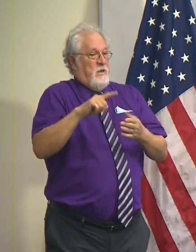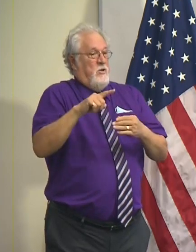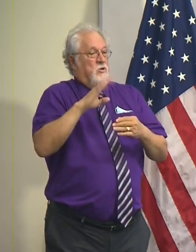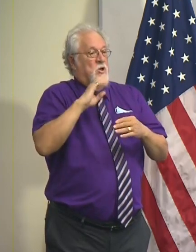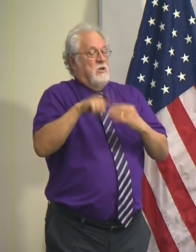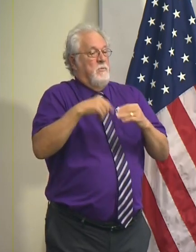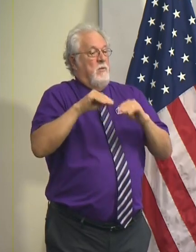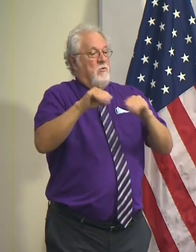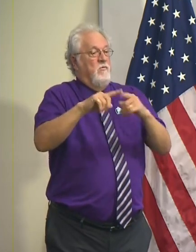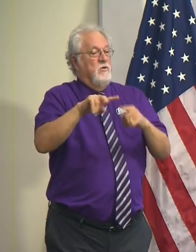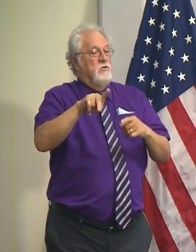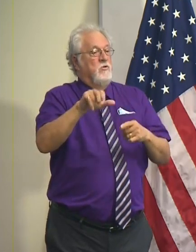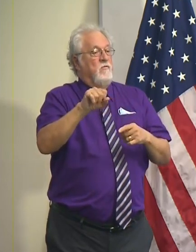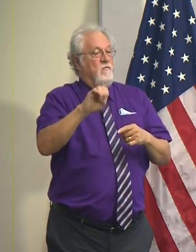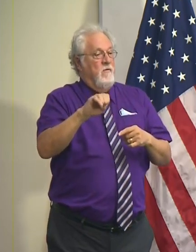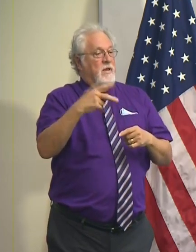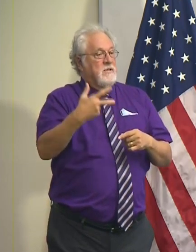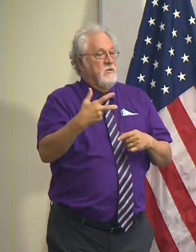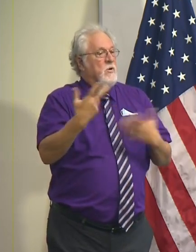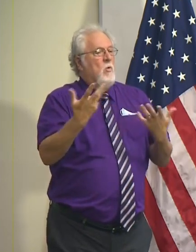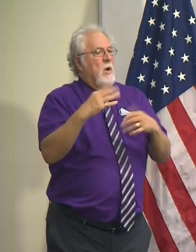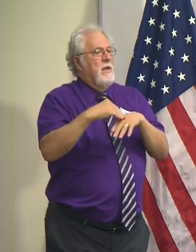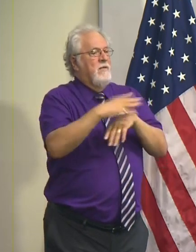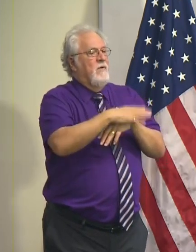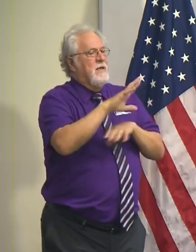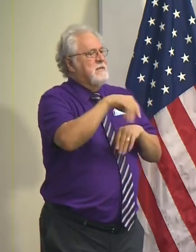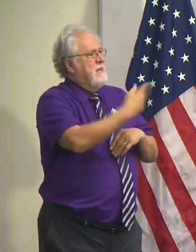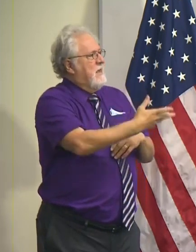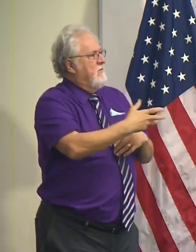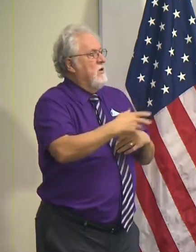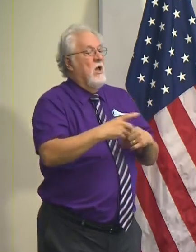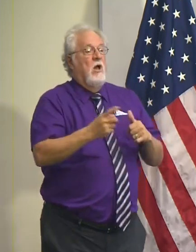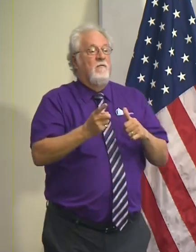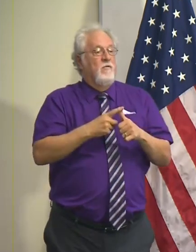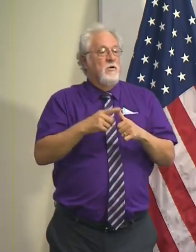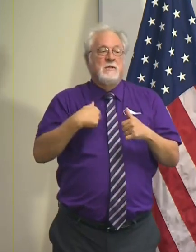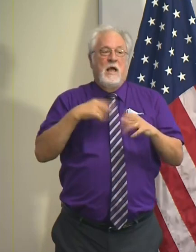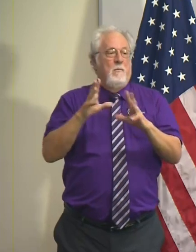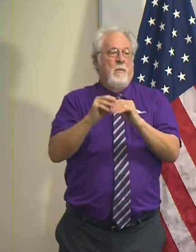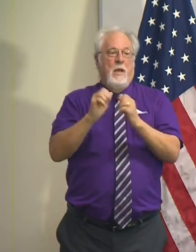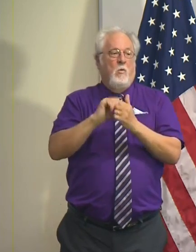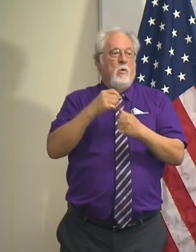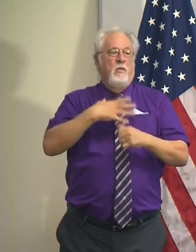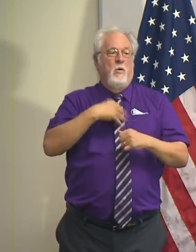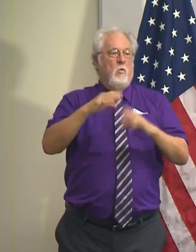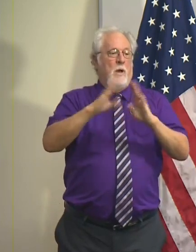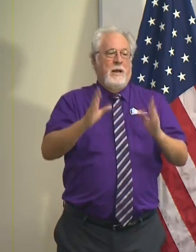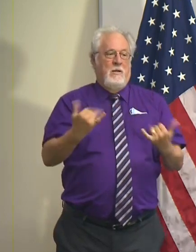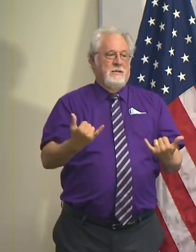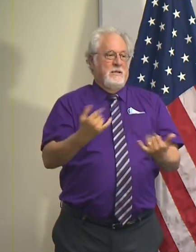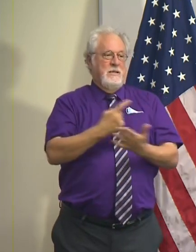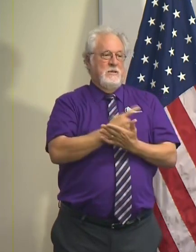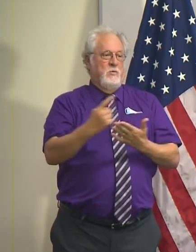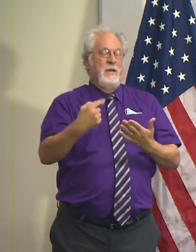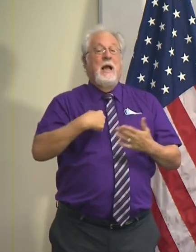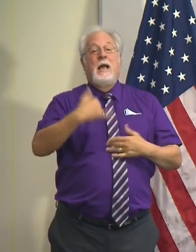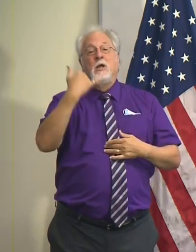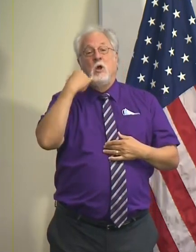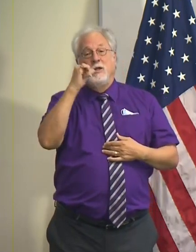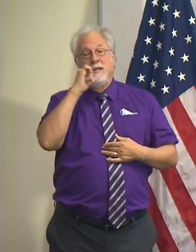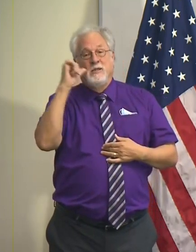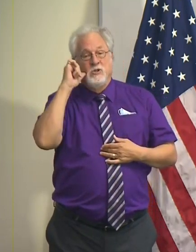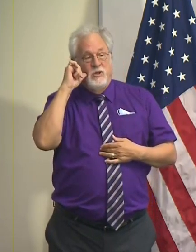phase 3, and what kind of advice did they give you? Yeah. Well, first of all, I haven't met with the White House this week. I was on a call